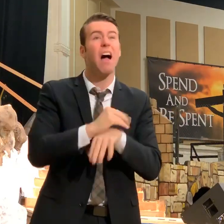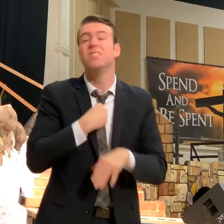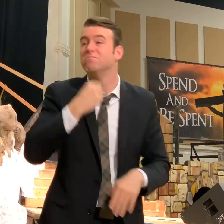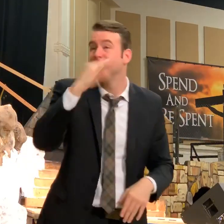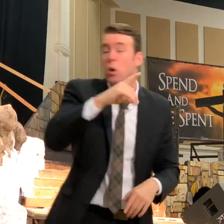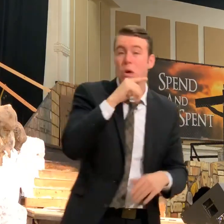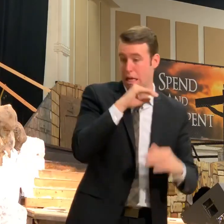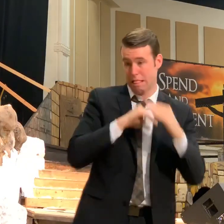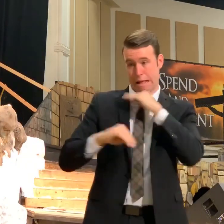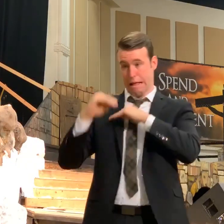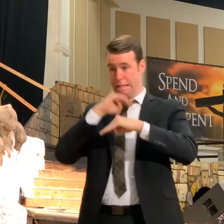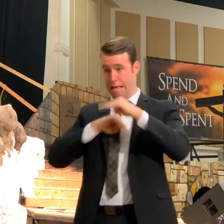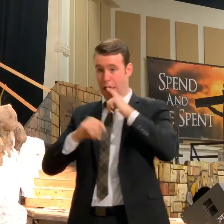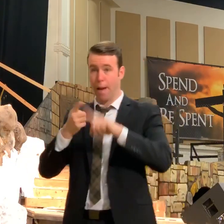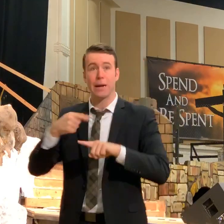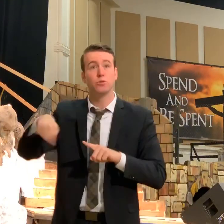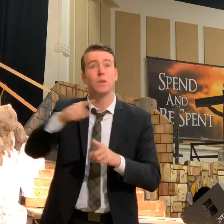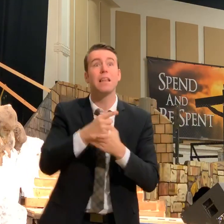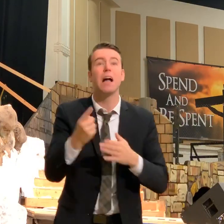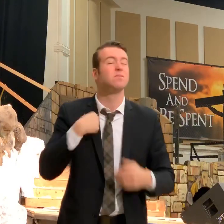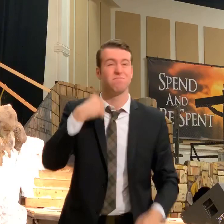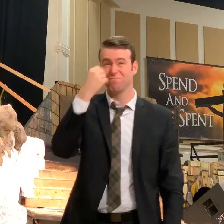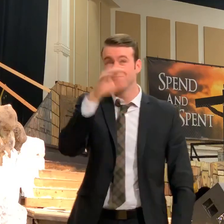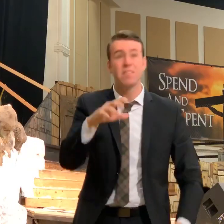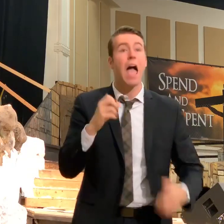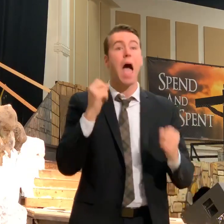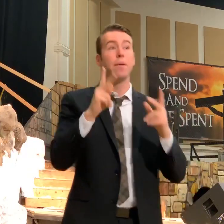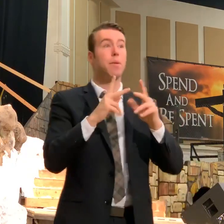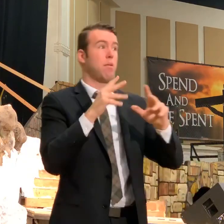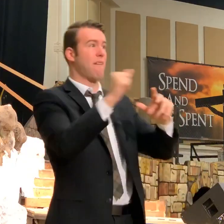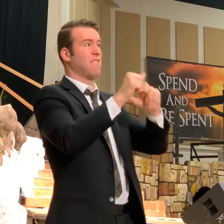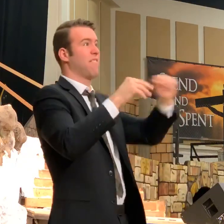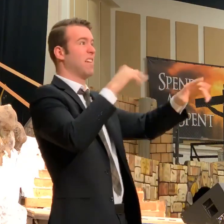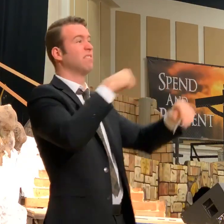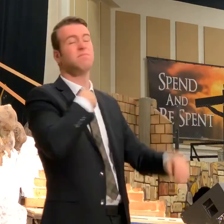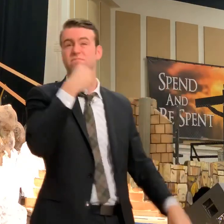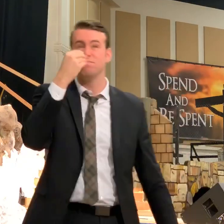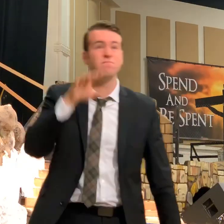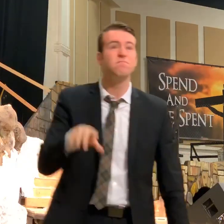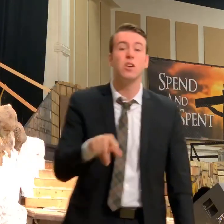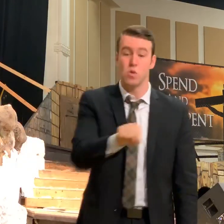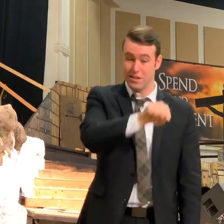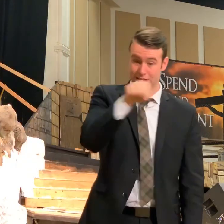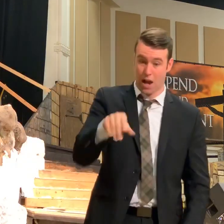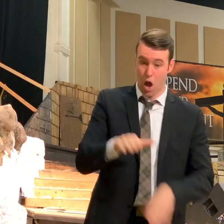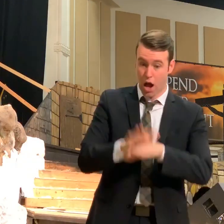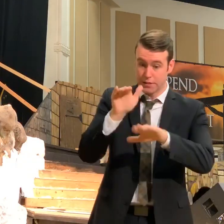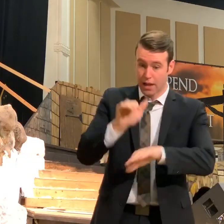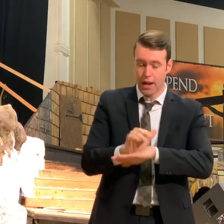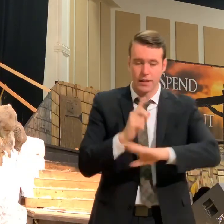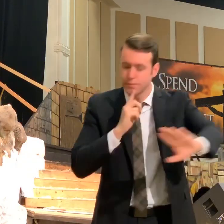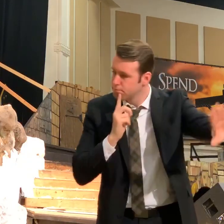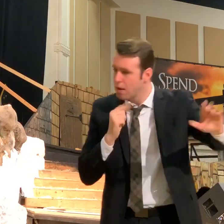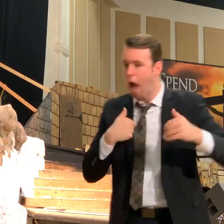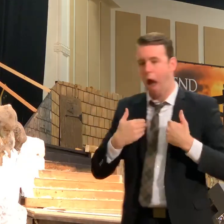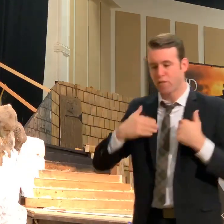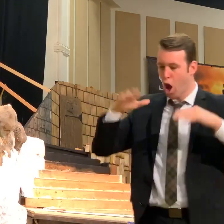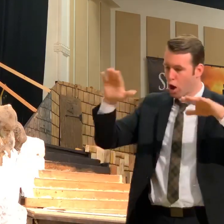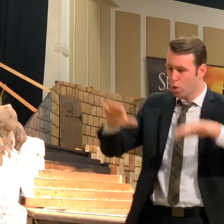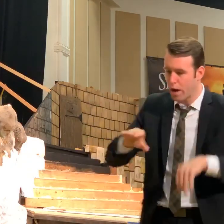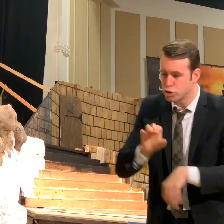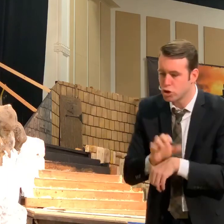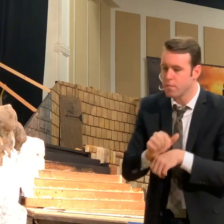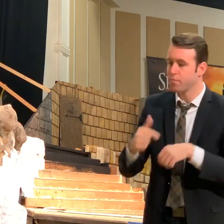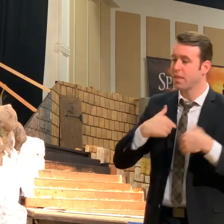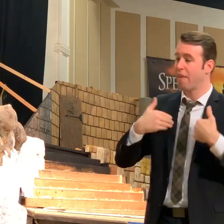who lied about you last week. I don't care how many walked away. You get back on Sunday night and say, I got a great church. I got